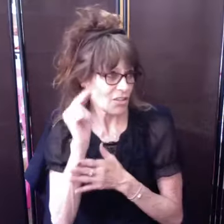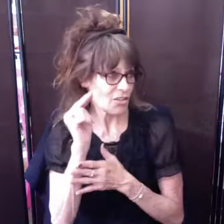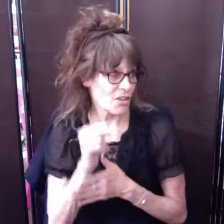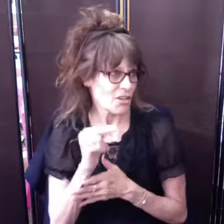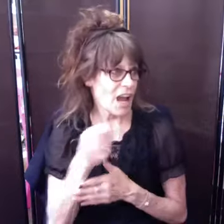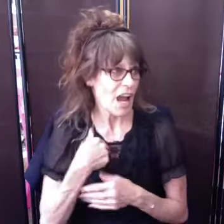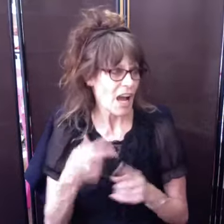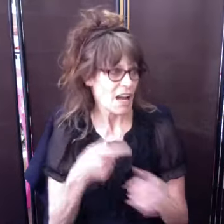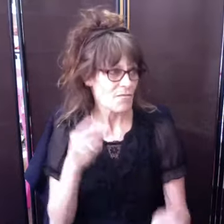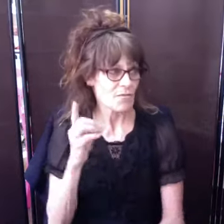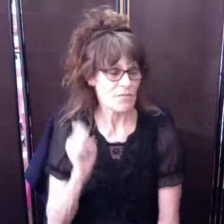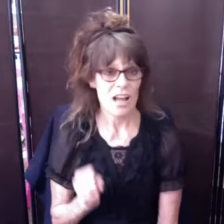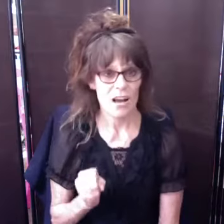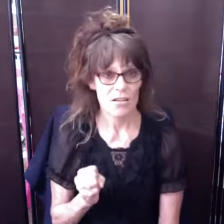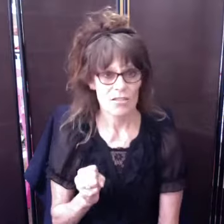North. And so here we go to Lafayette.